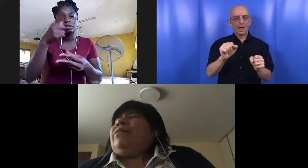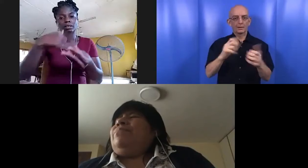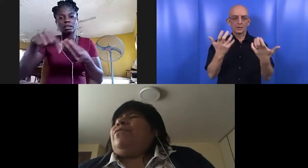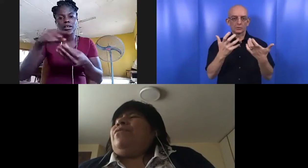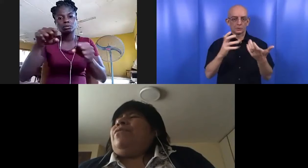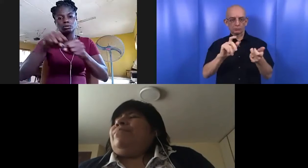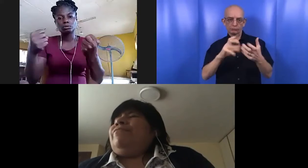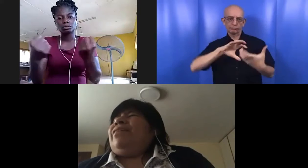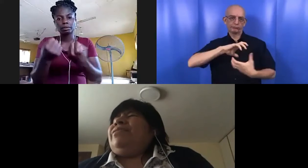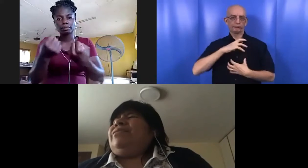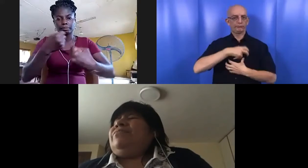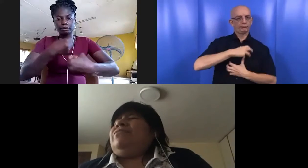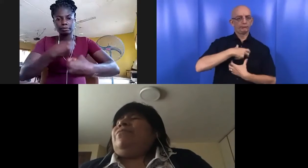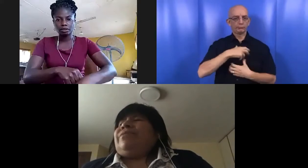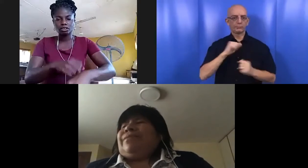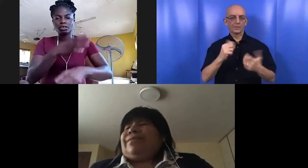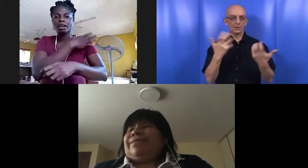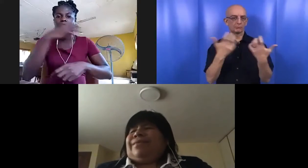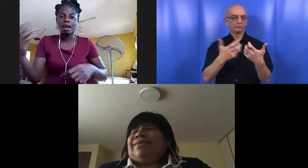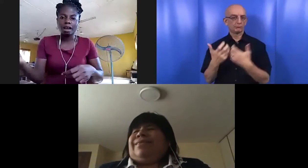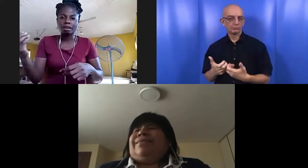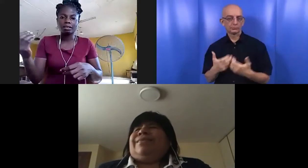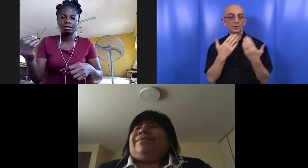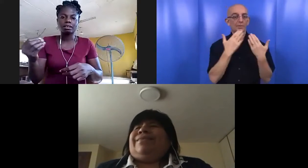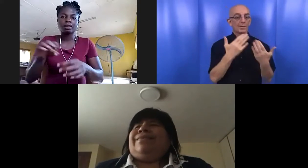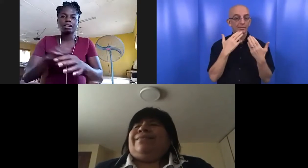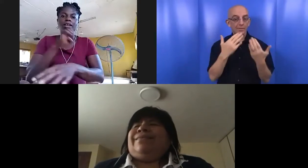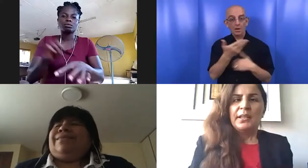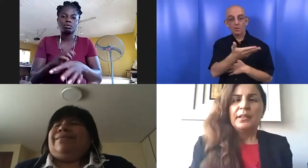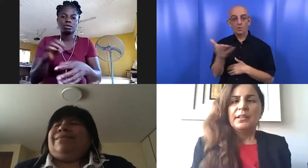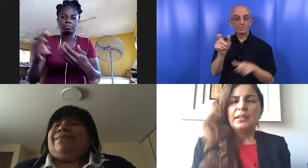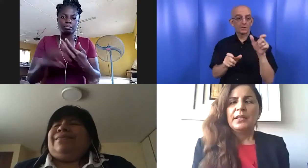protection and employment findings in this report.